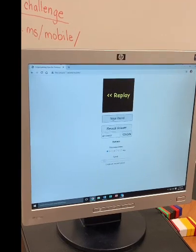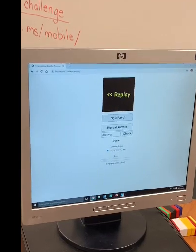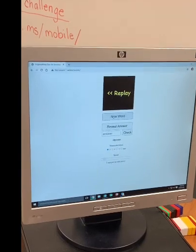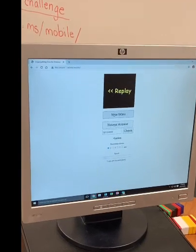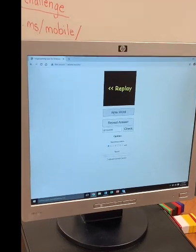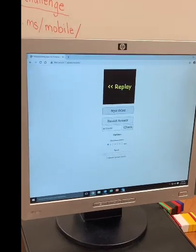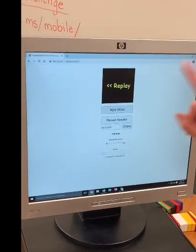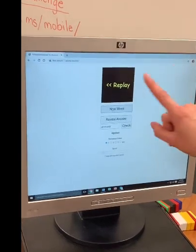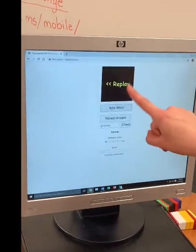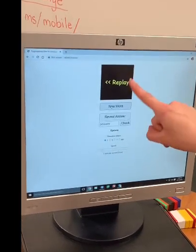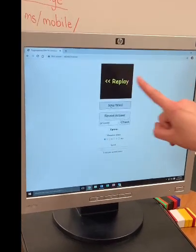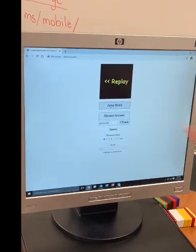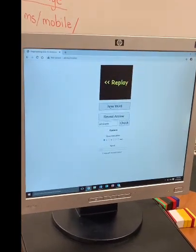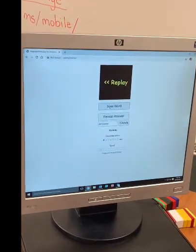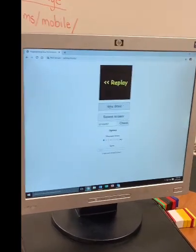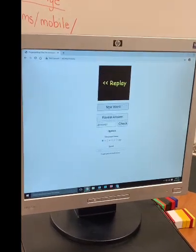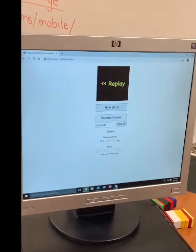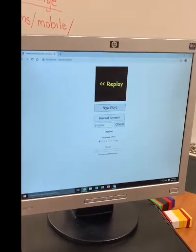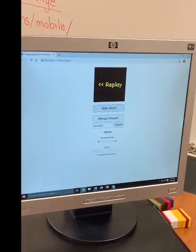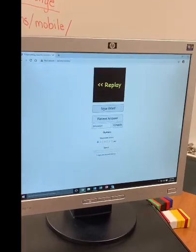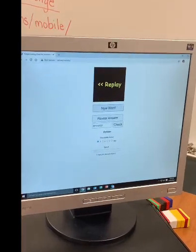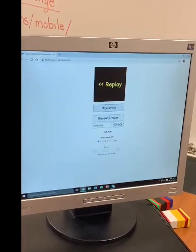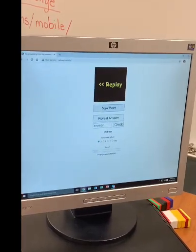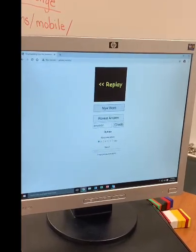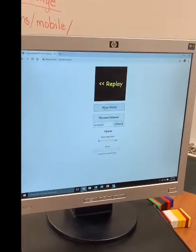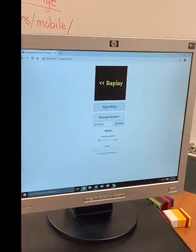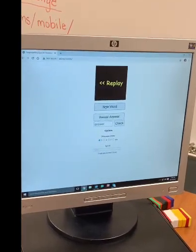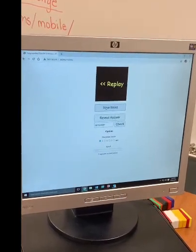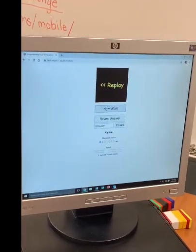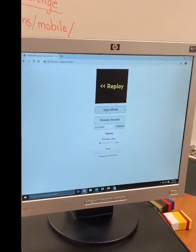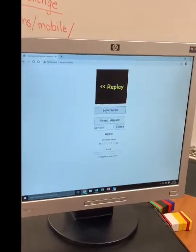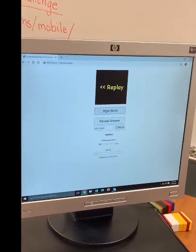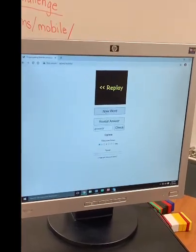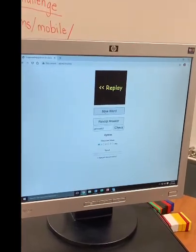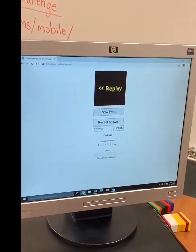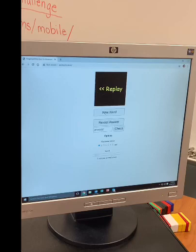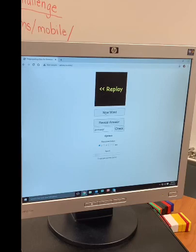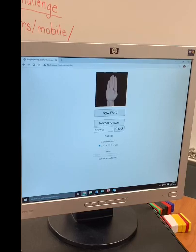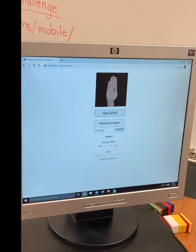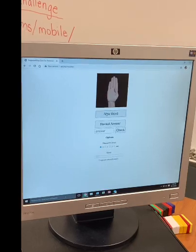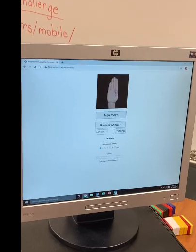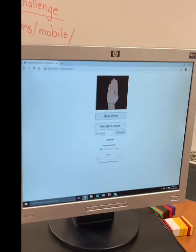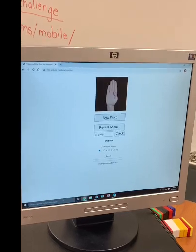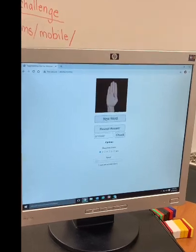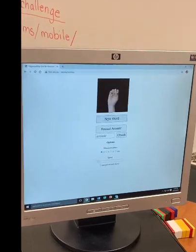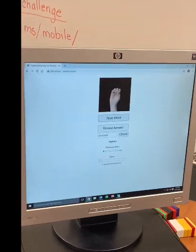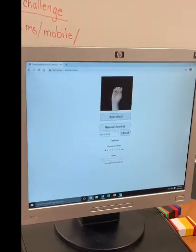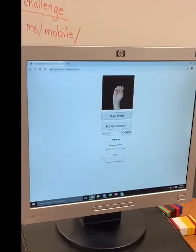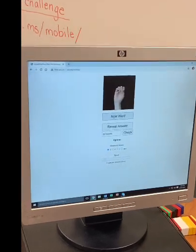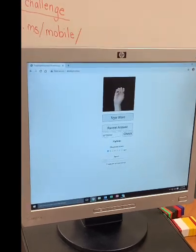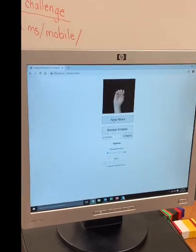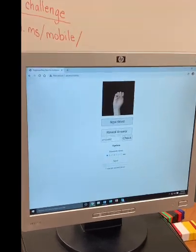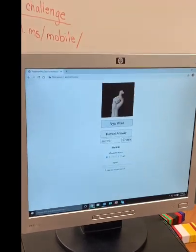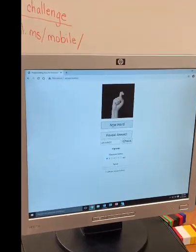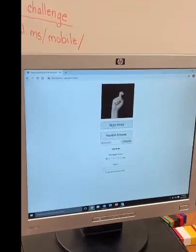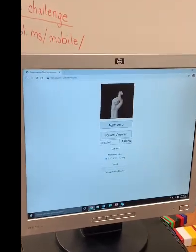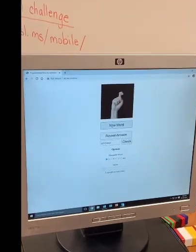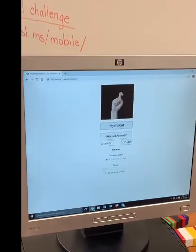going to be hands that come up and show me the signs for the word. Okay, so I see